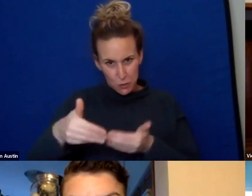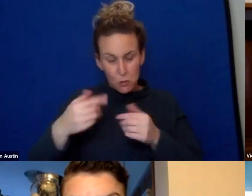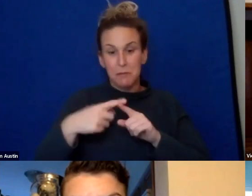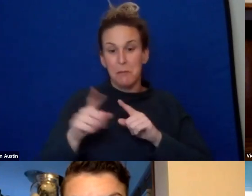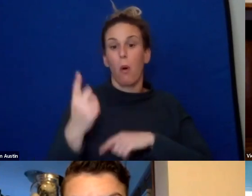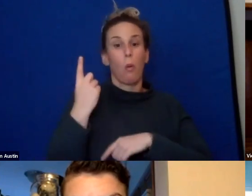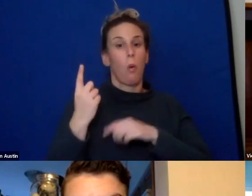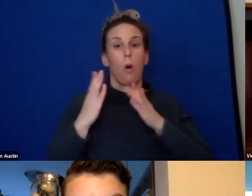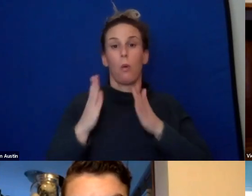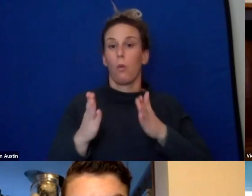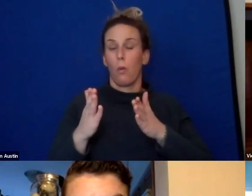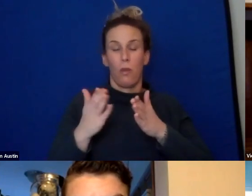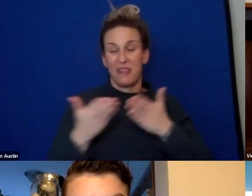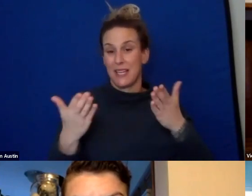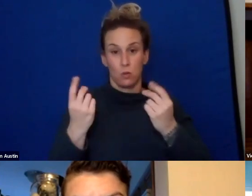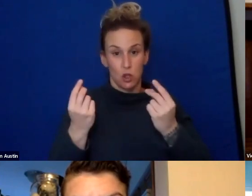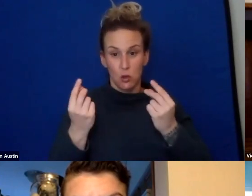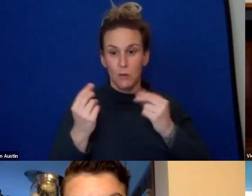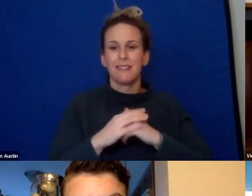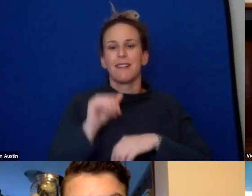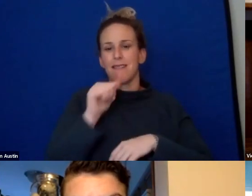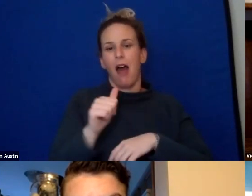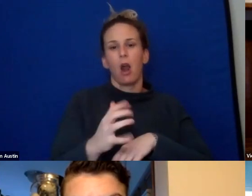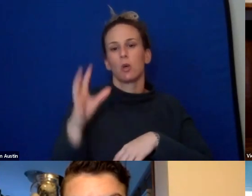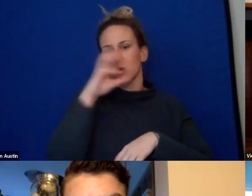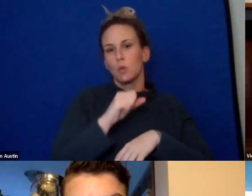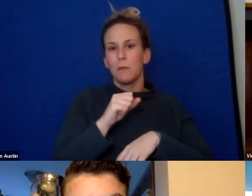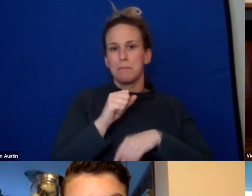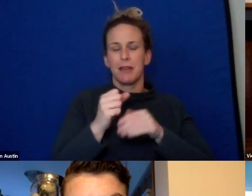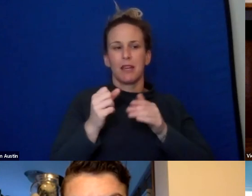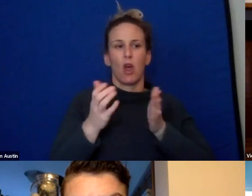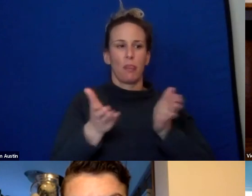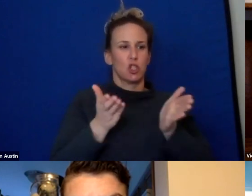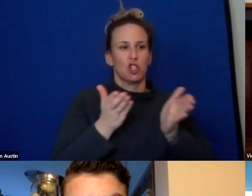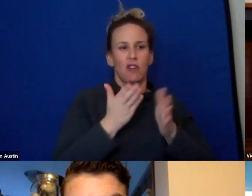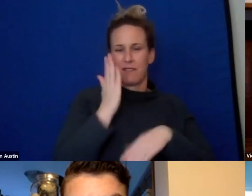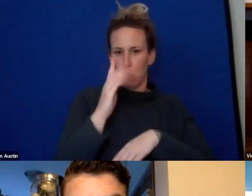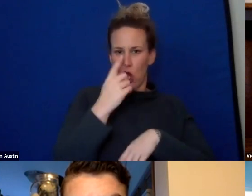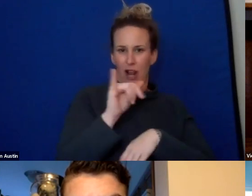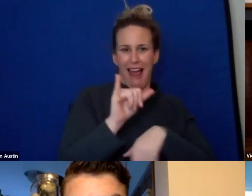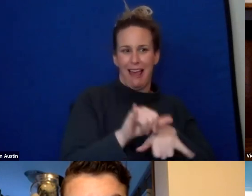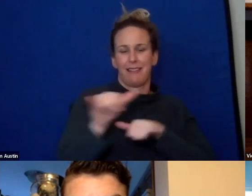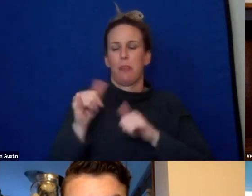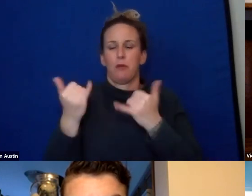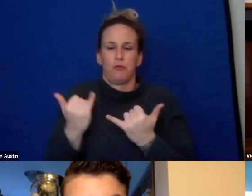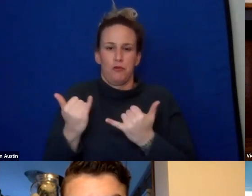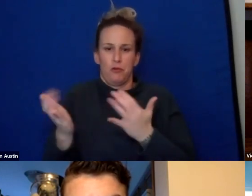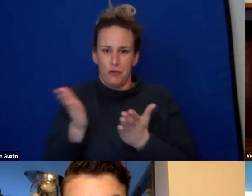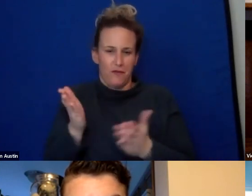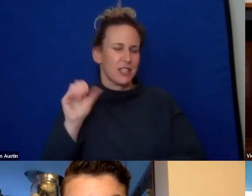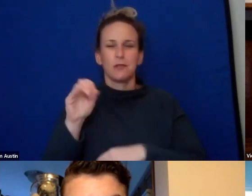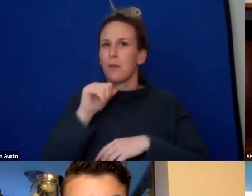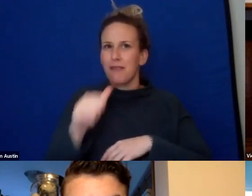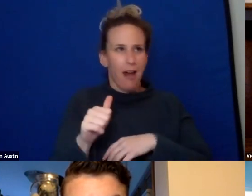that we're going about that is by not assuming that this service is going to look like our current services so it doesn't wouldn't necessarily be